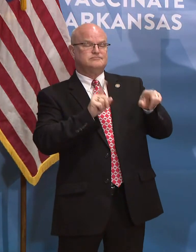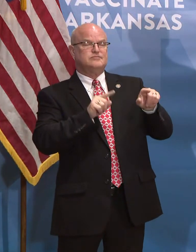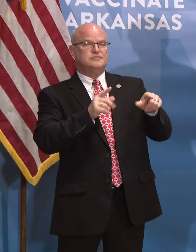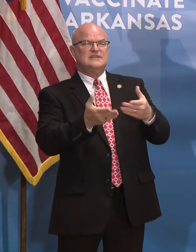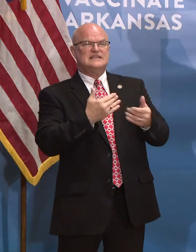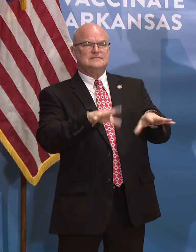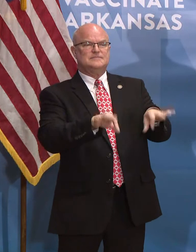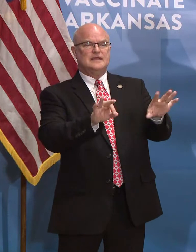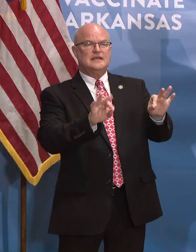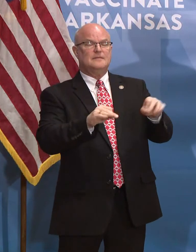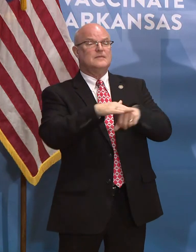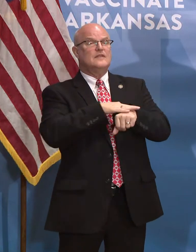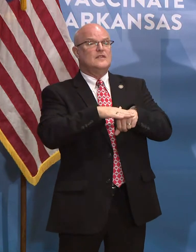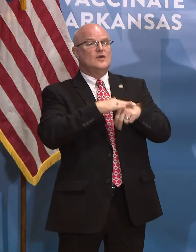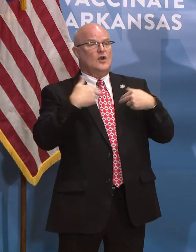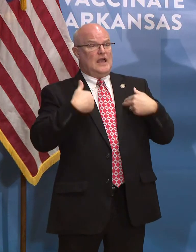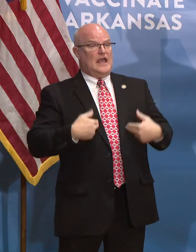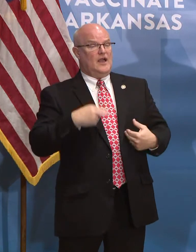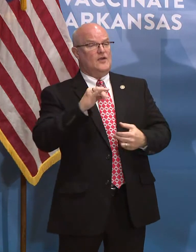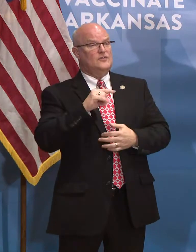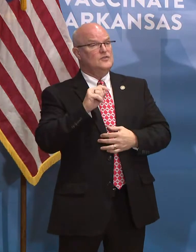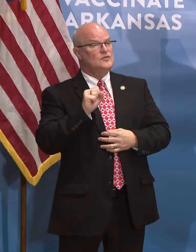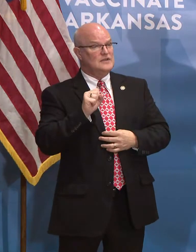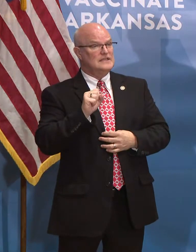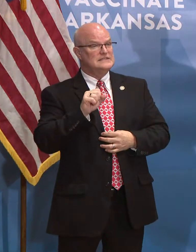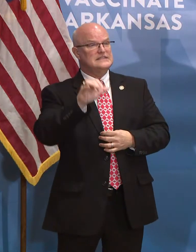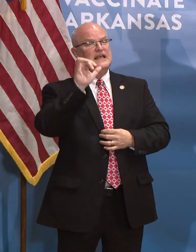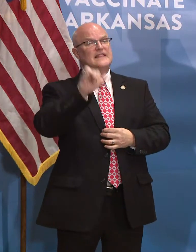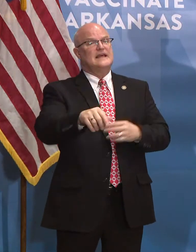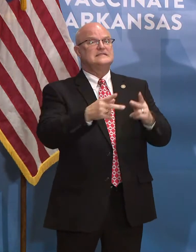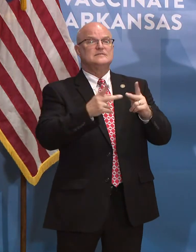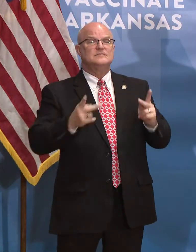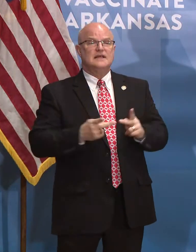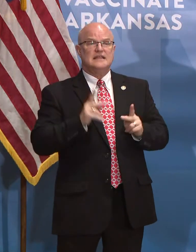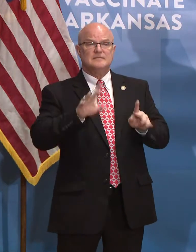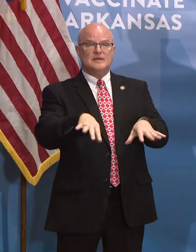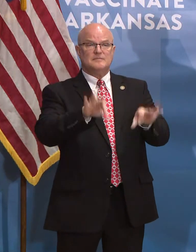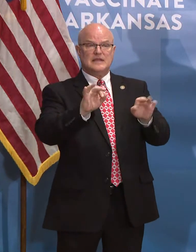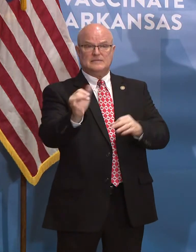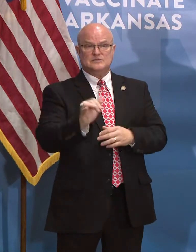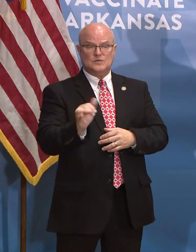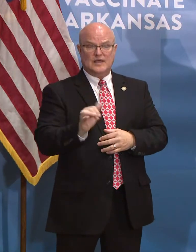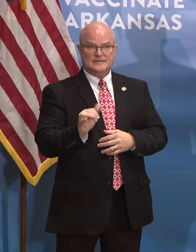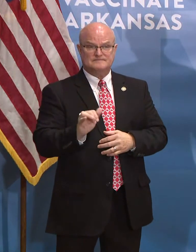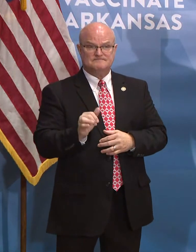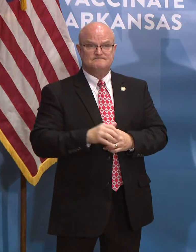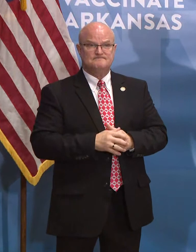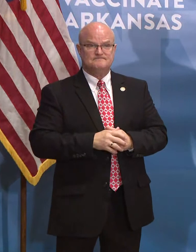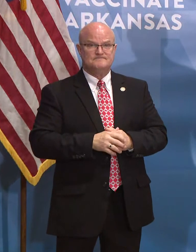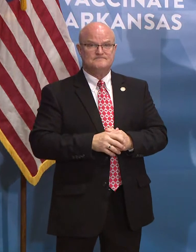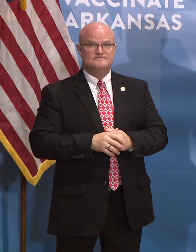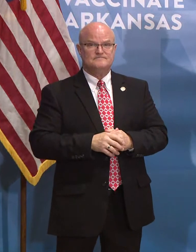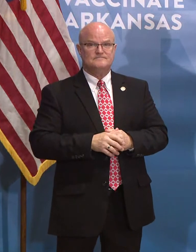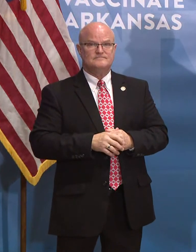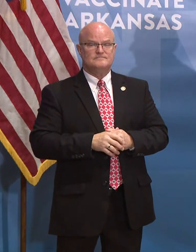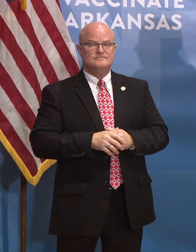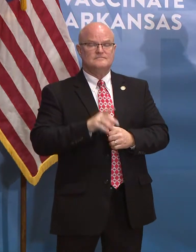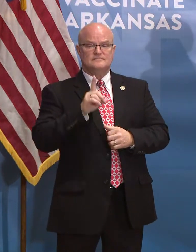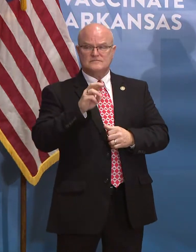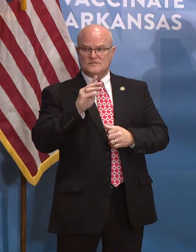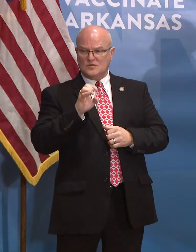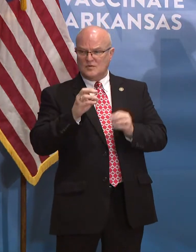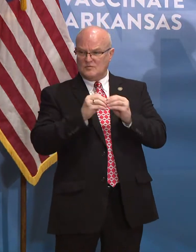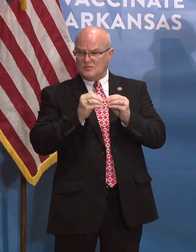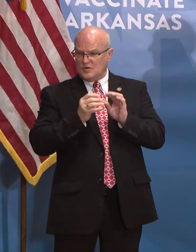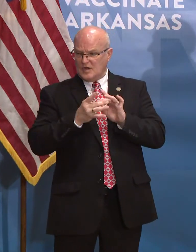pick up. Obviously, the local health units are areas that they can be picked up as well. Dr. Romero, did you